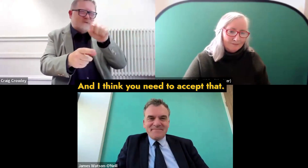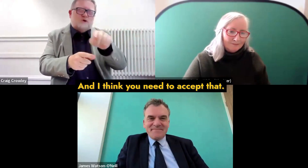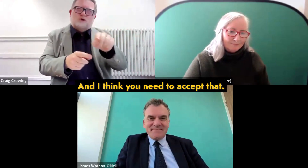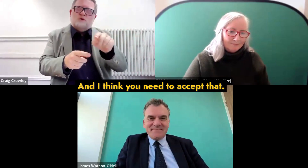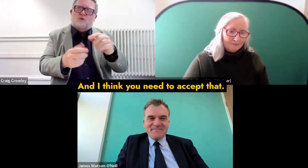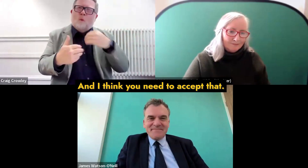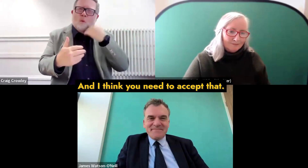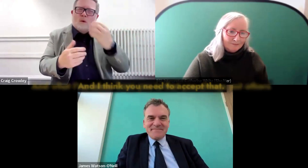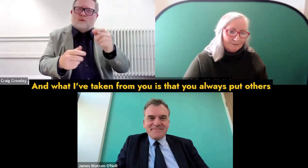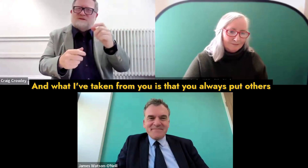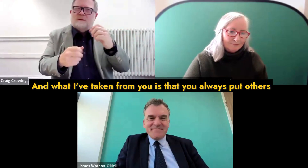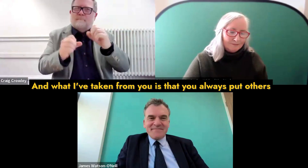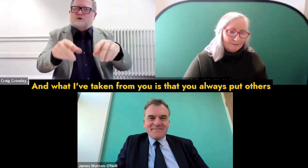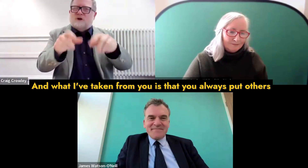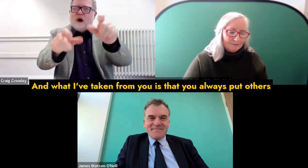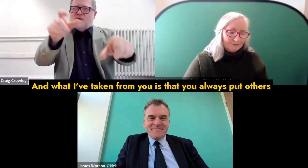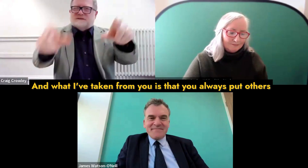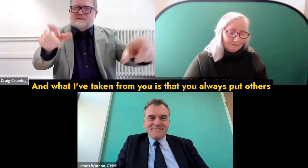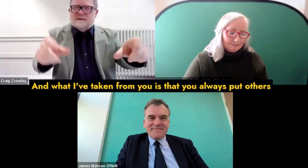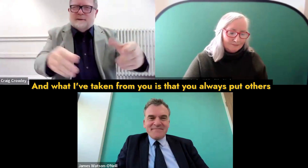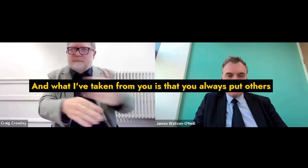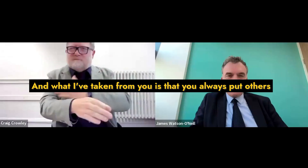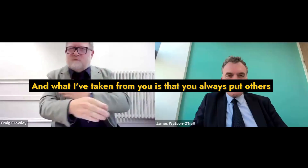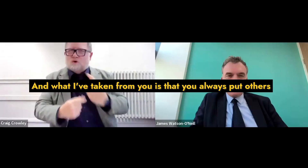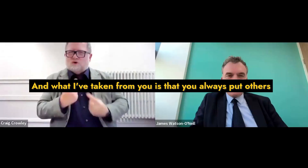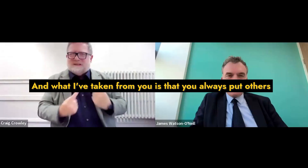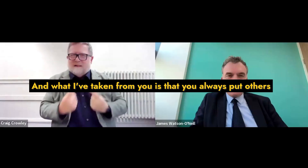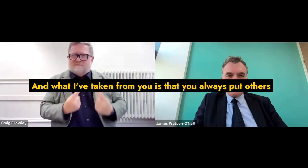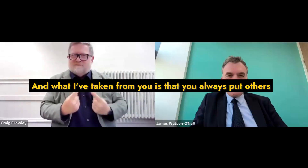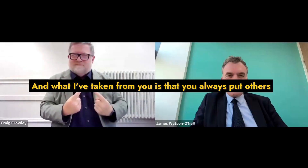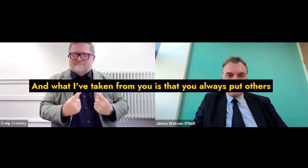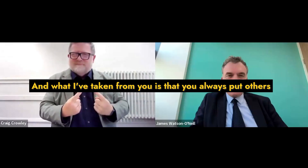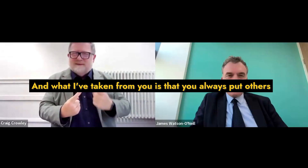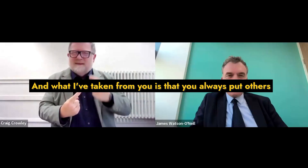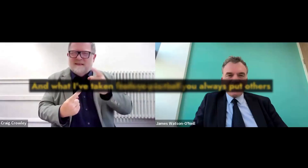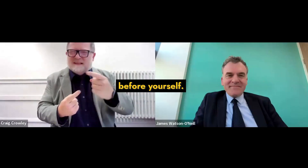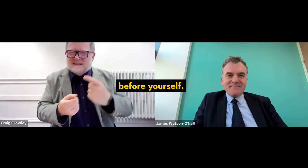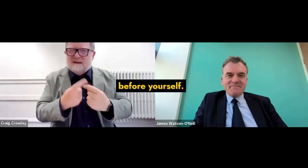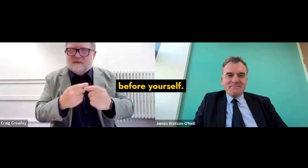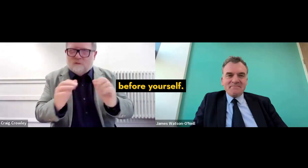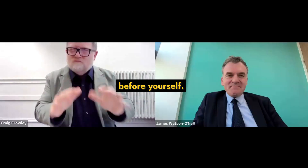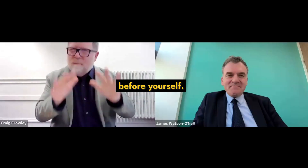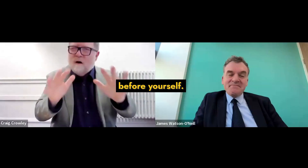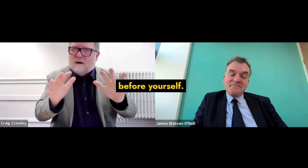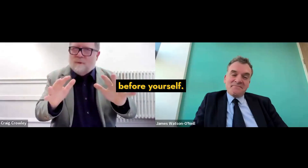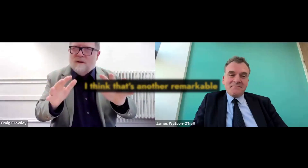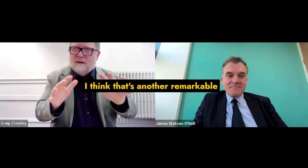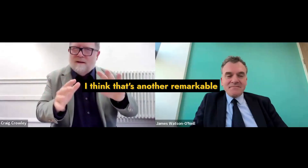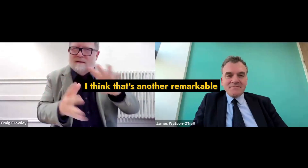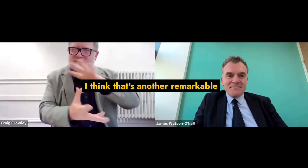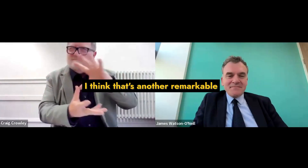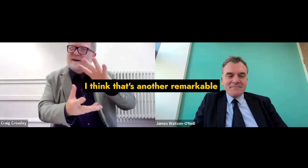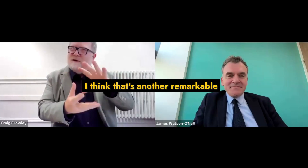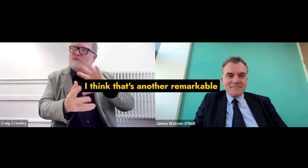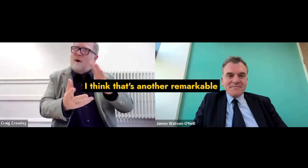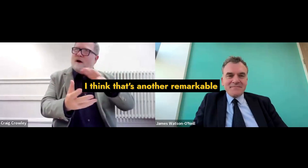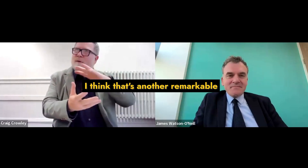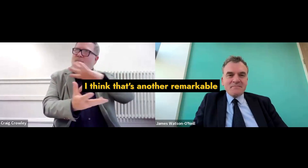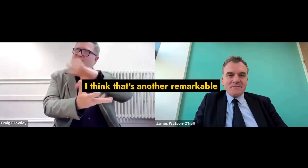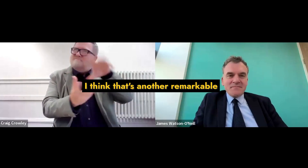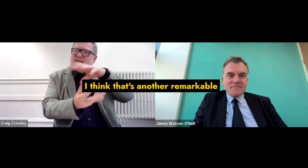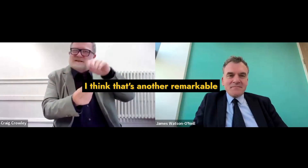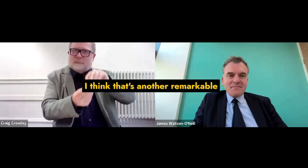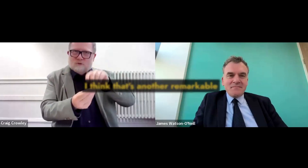accept that. And what I've taken from you is that you always put others before yourself. I think that's